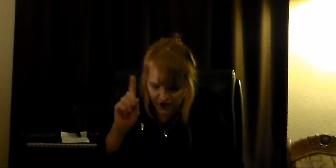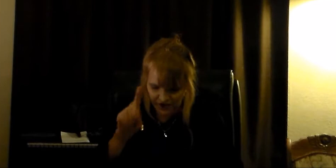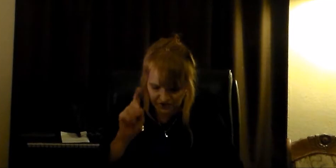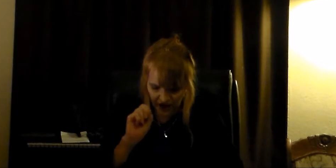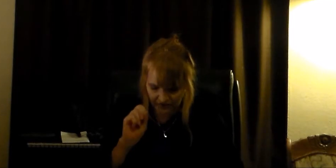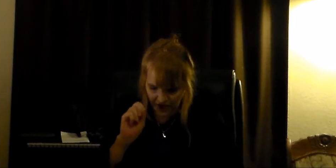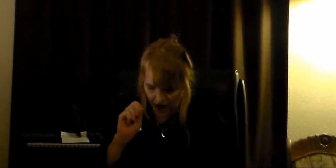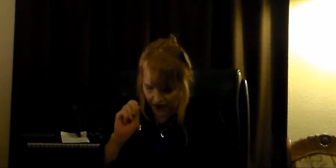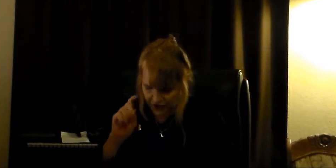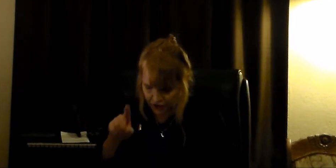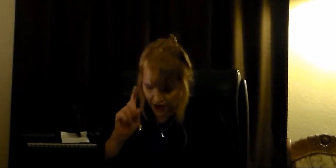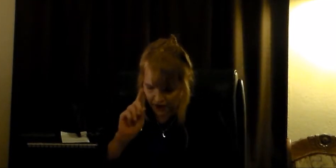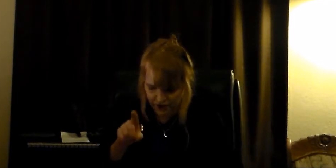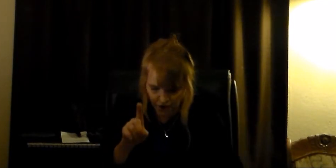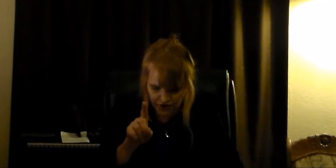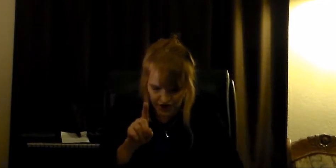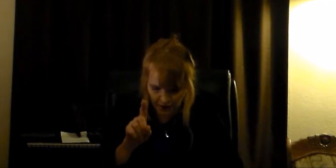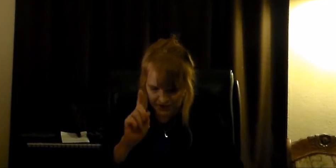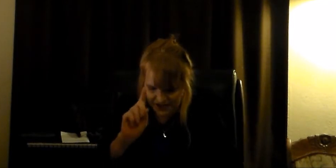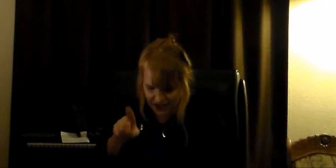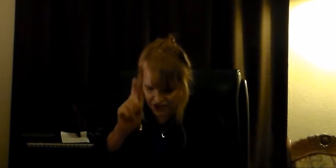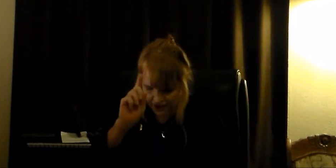1 Corinthians 5:9, do not associate with